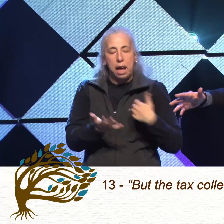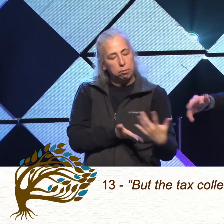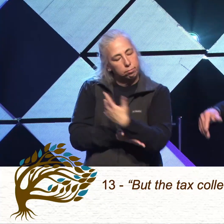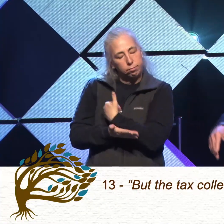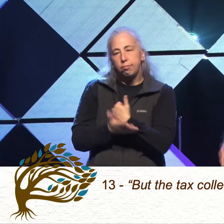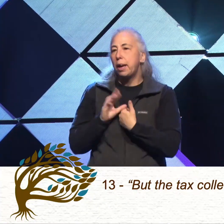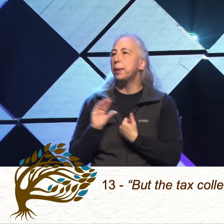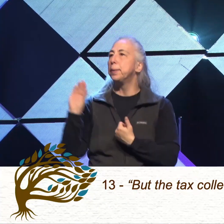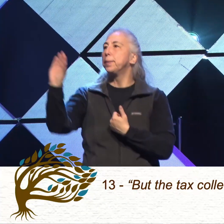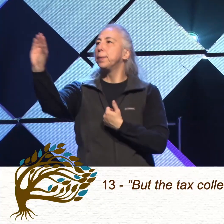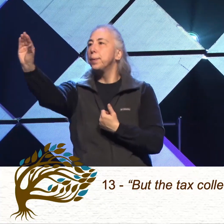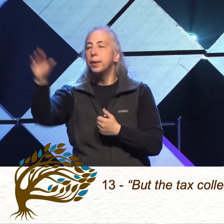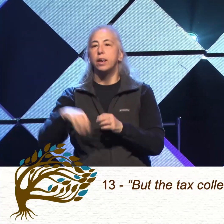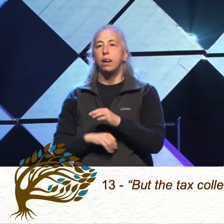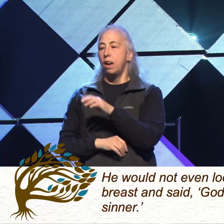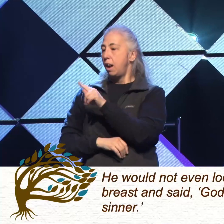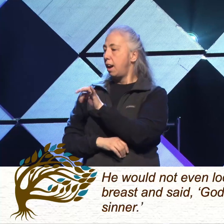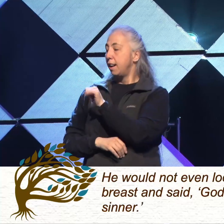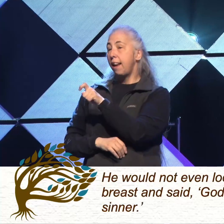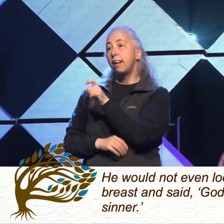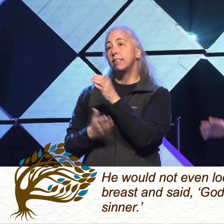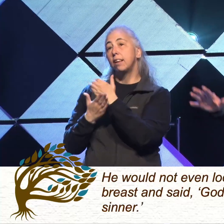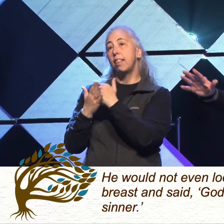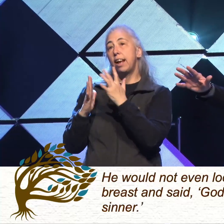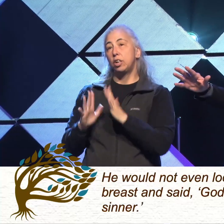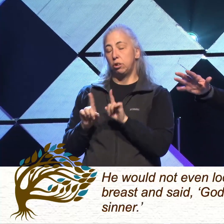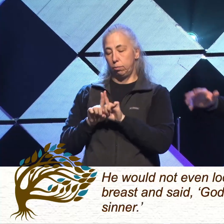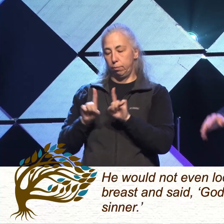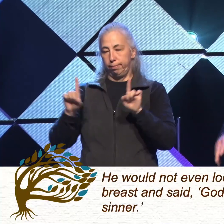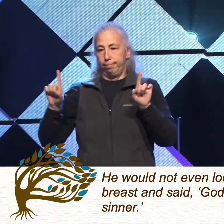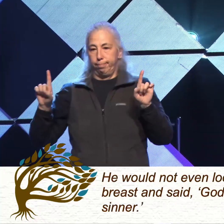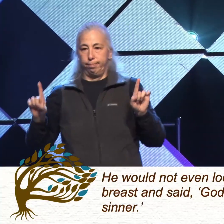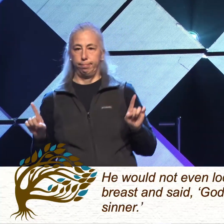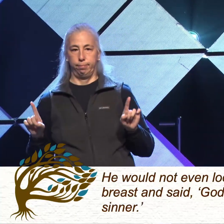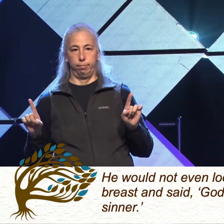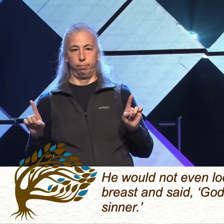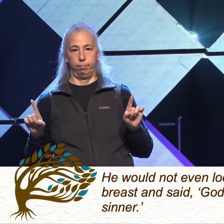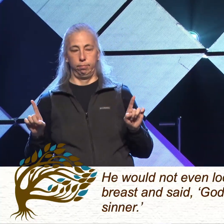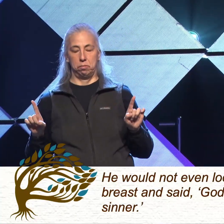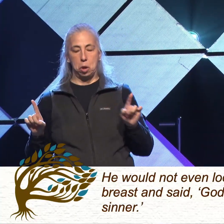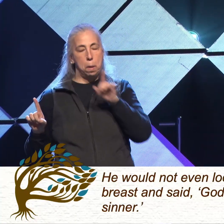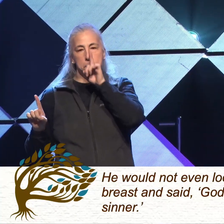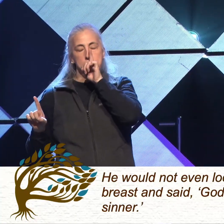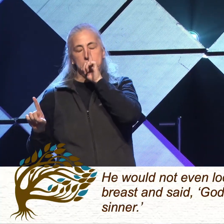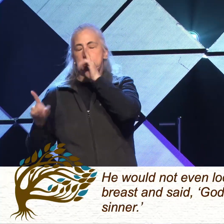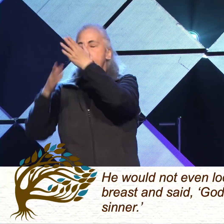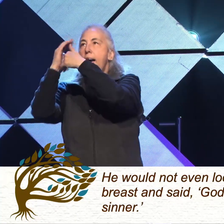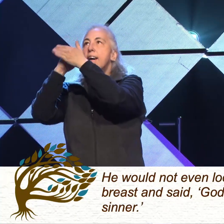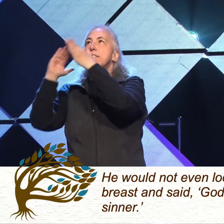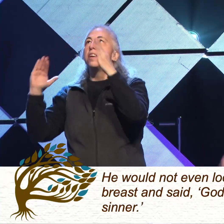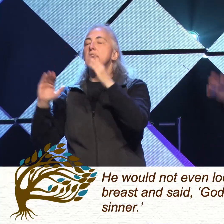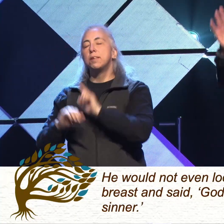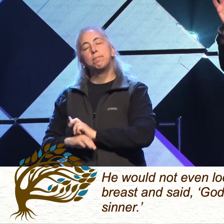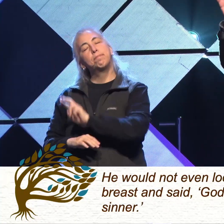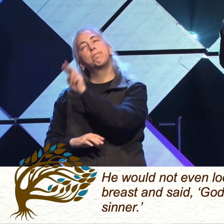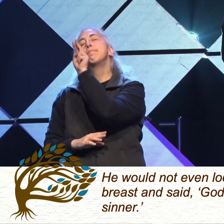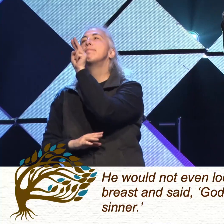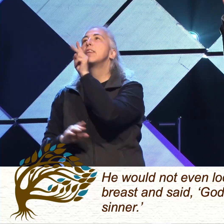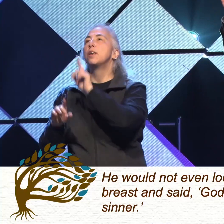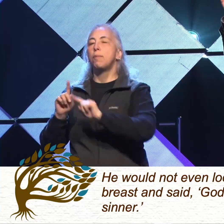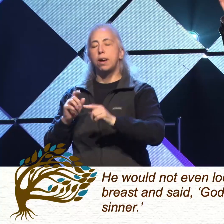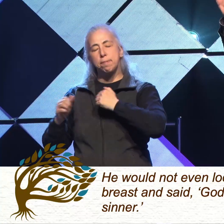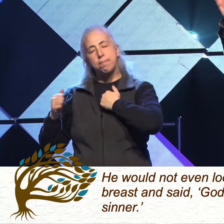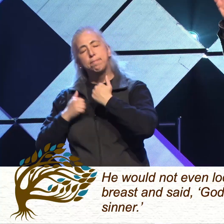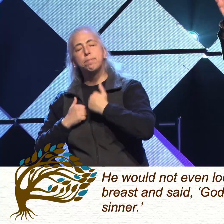tax collector stood at a distance. He would not even look up to heaven, but beat his breast and said, God,